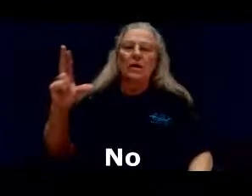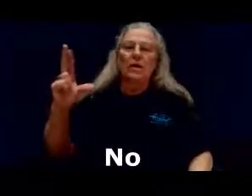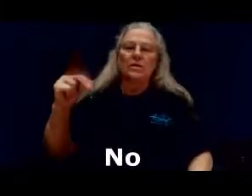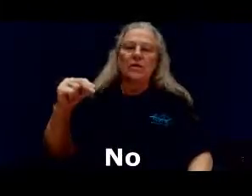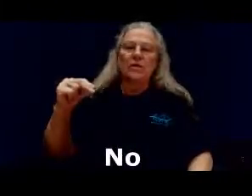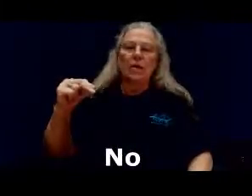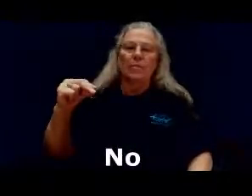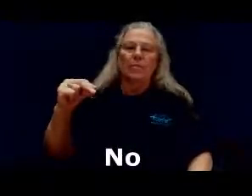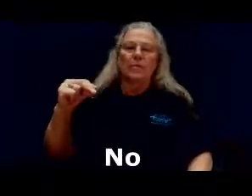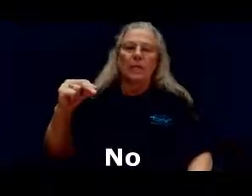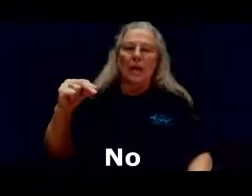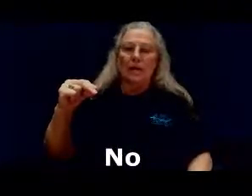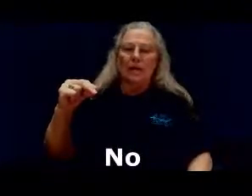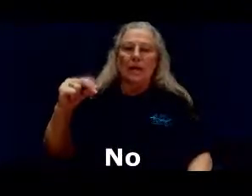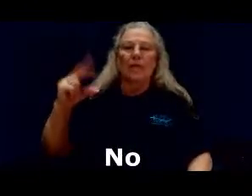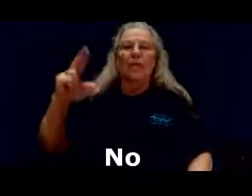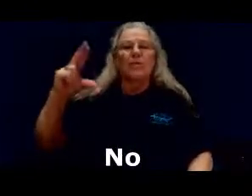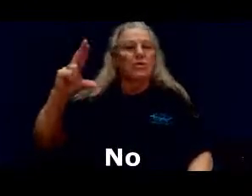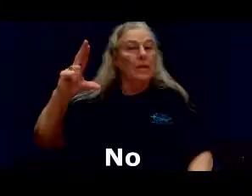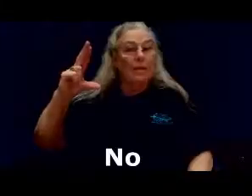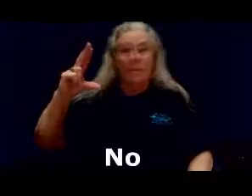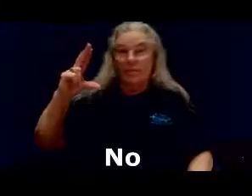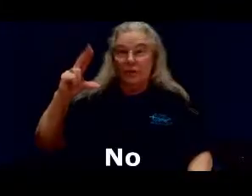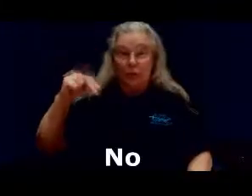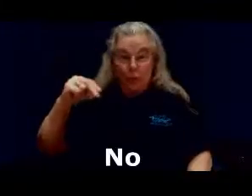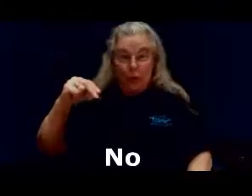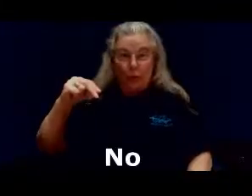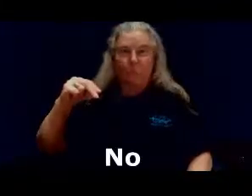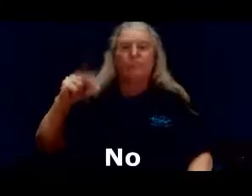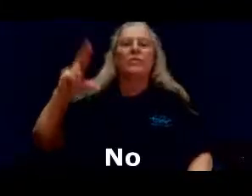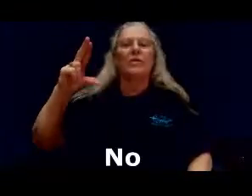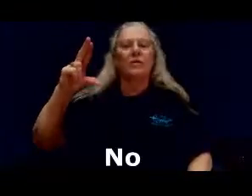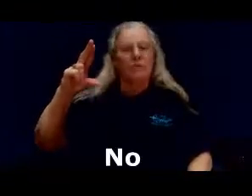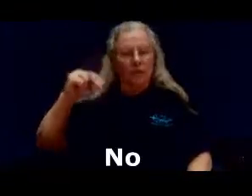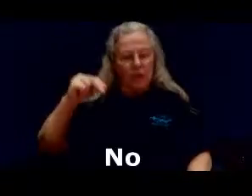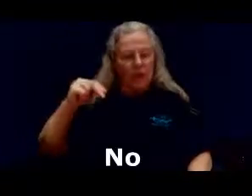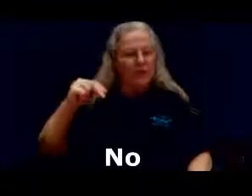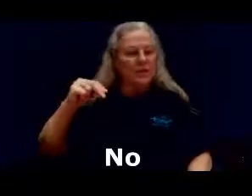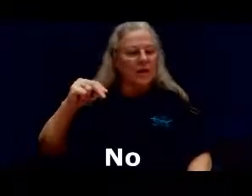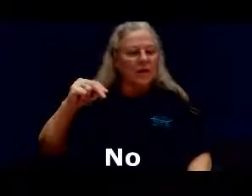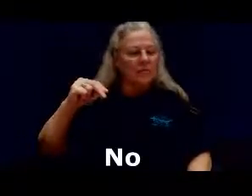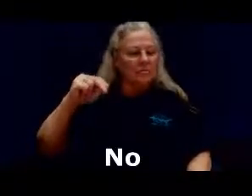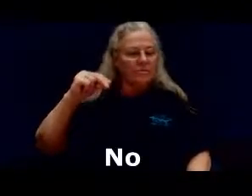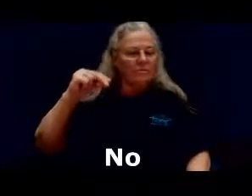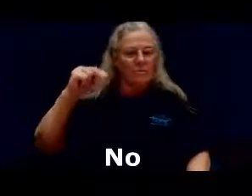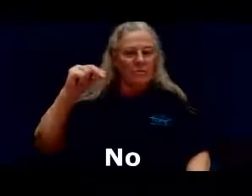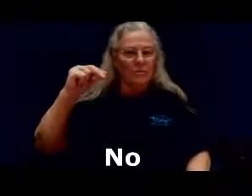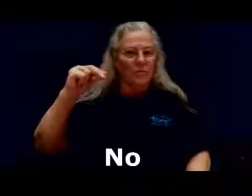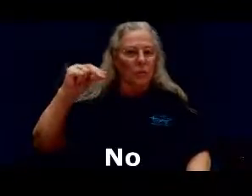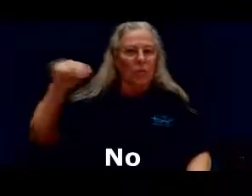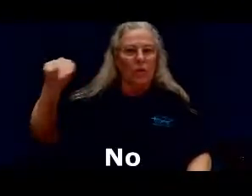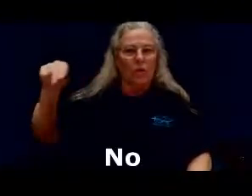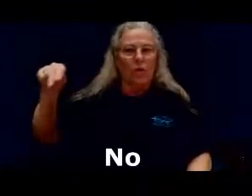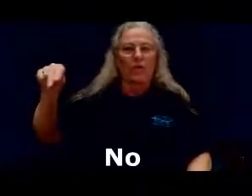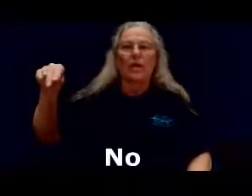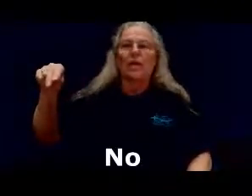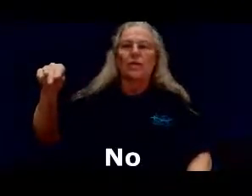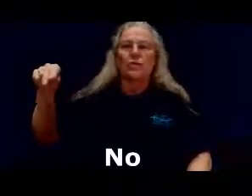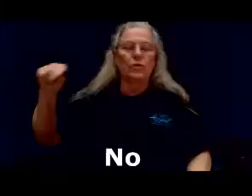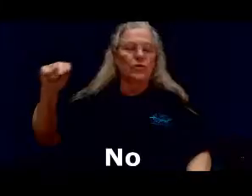against the thumb. Clap it down. Just like your mom says, no. Well, no is that word with the 2